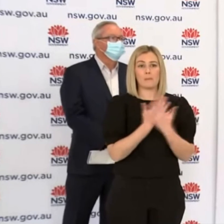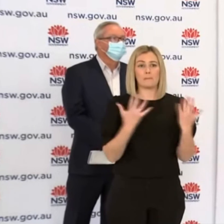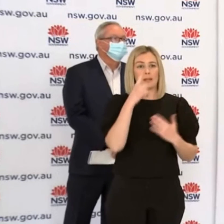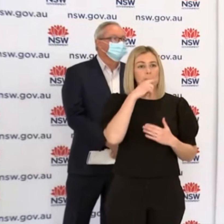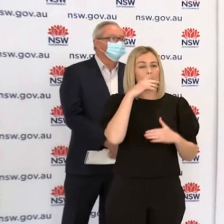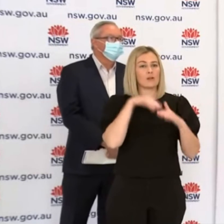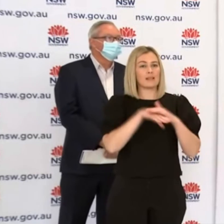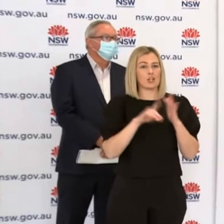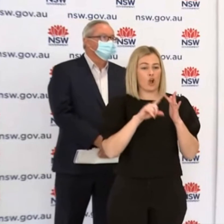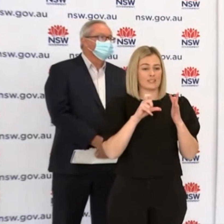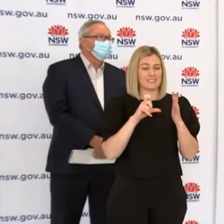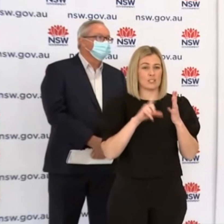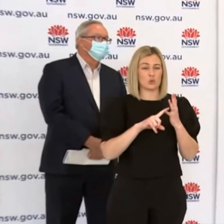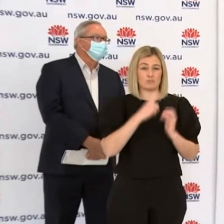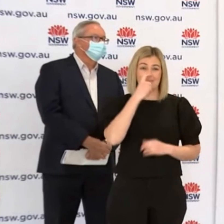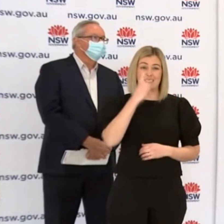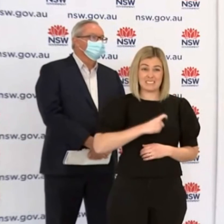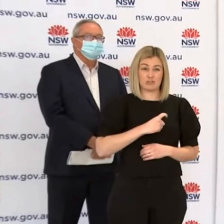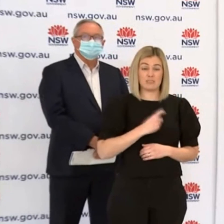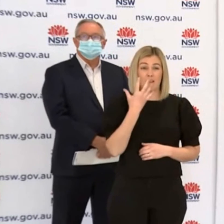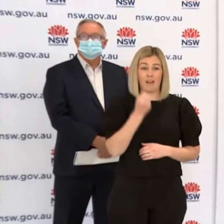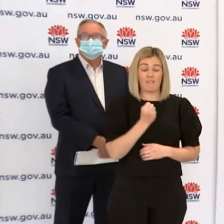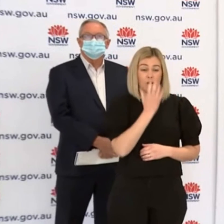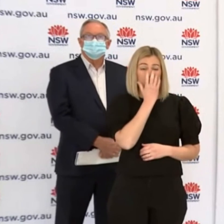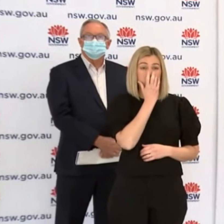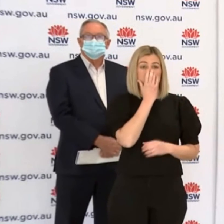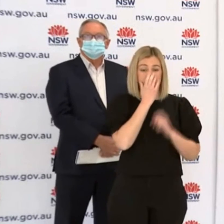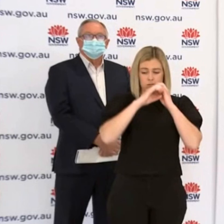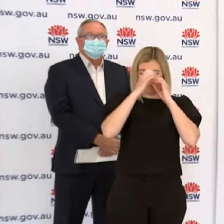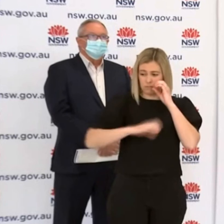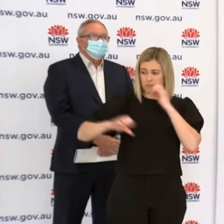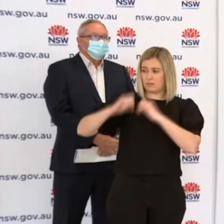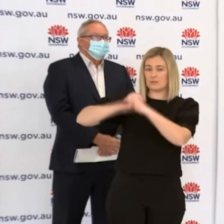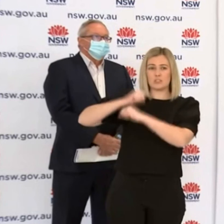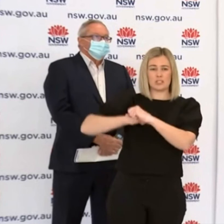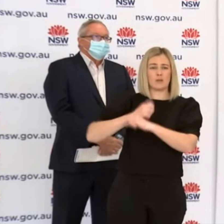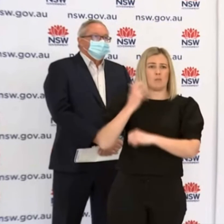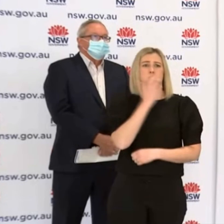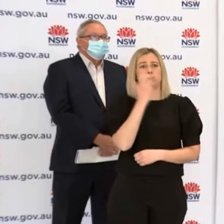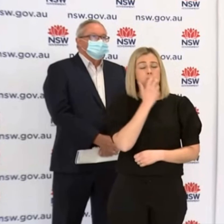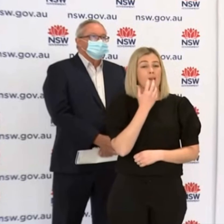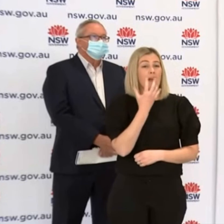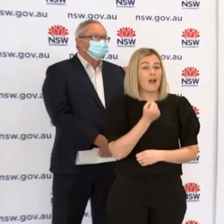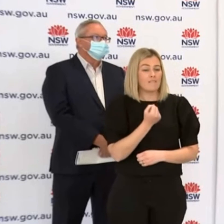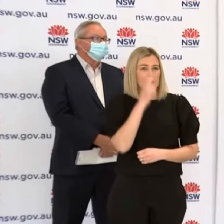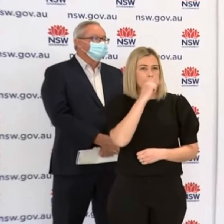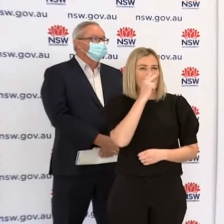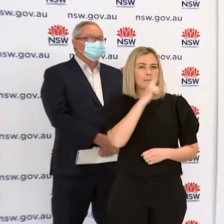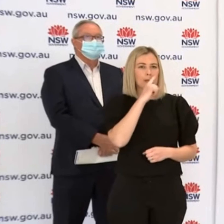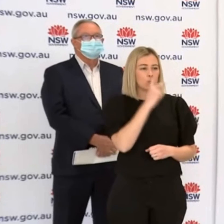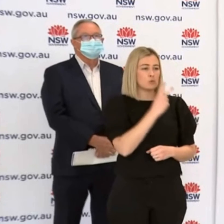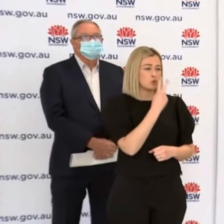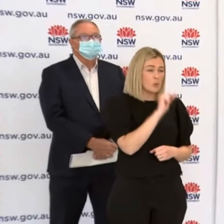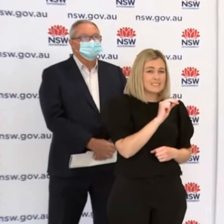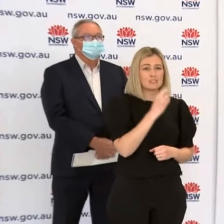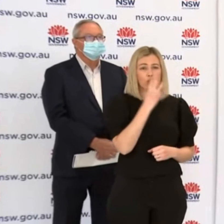care, a proportion of those who are ventilated, and we've seen young people in their 20s,